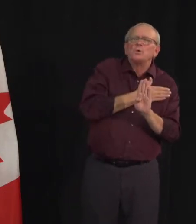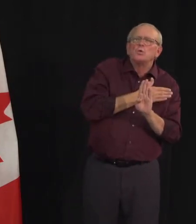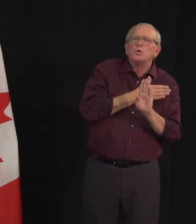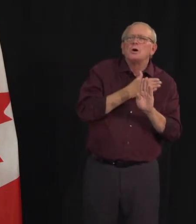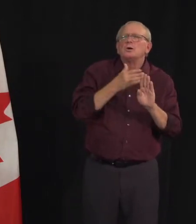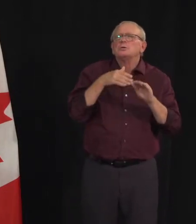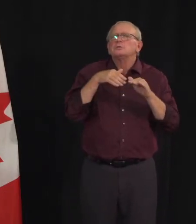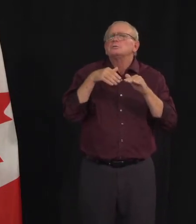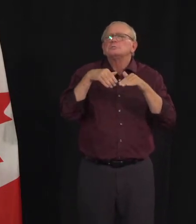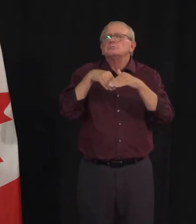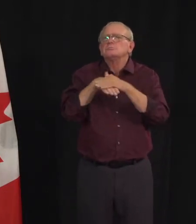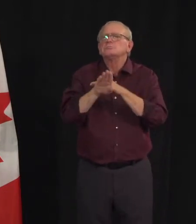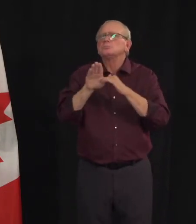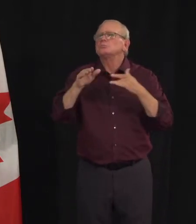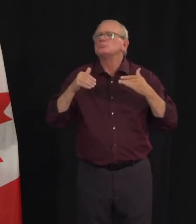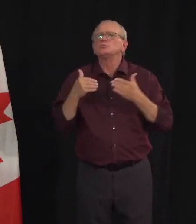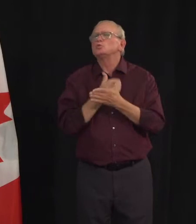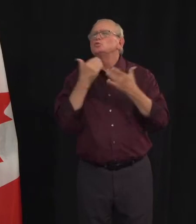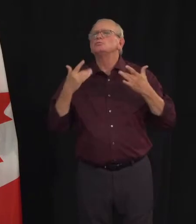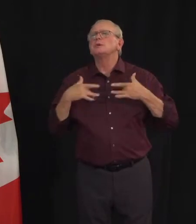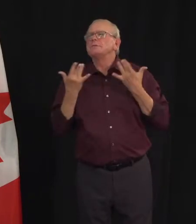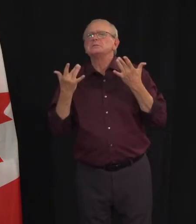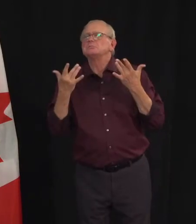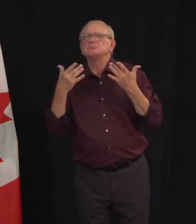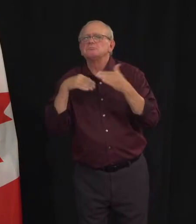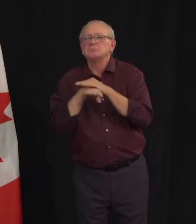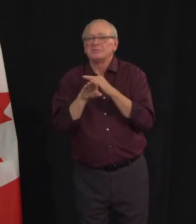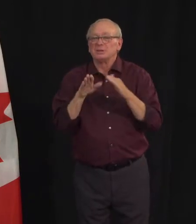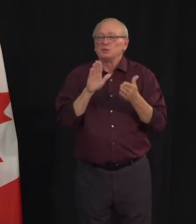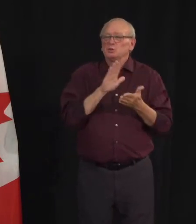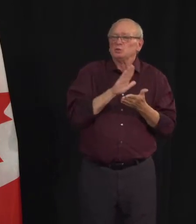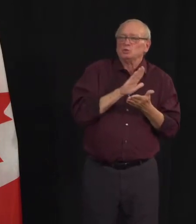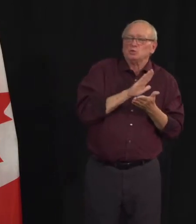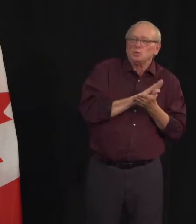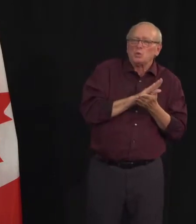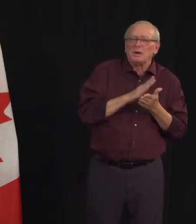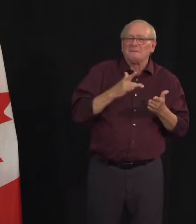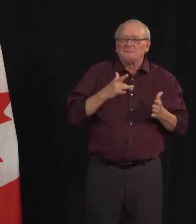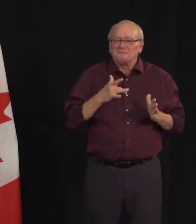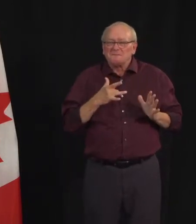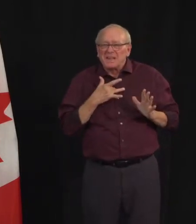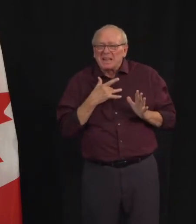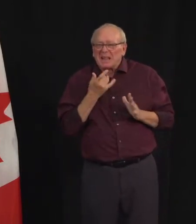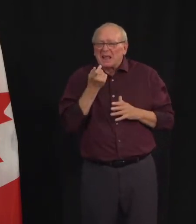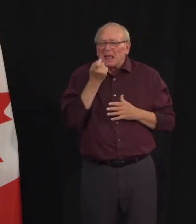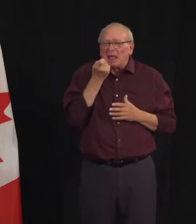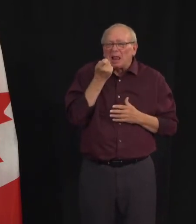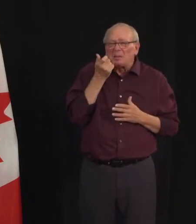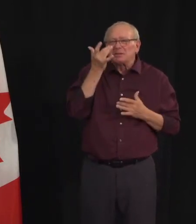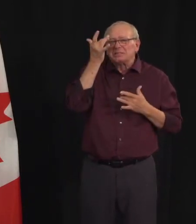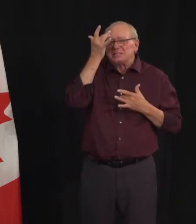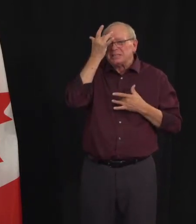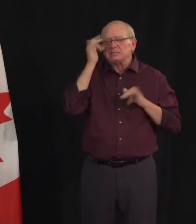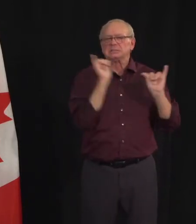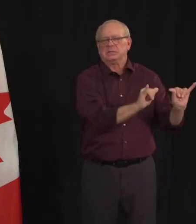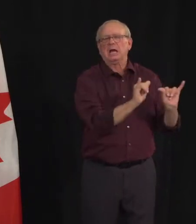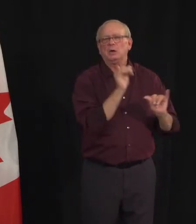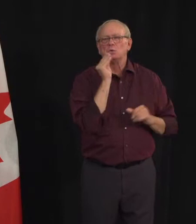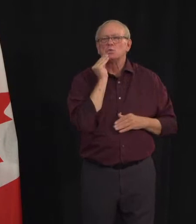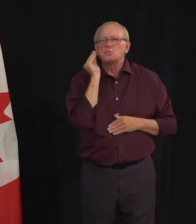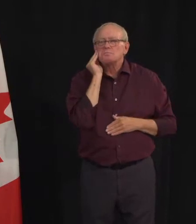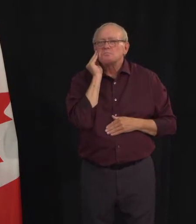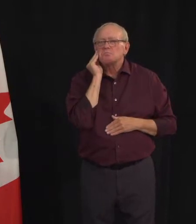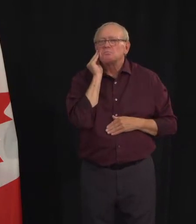and before they go to school, if they have even mild symptoms, they should be staying home. The parents should be arranging for